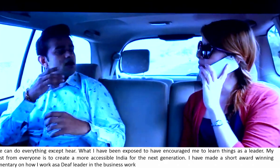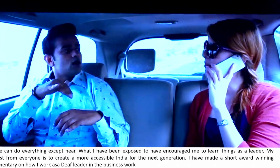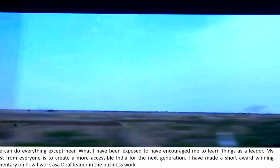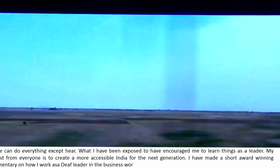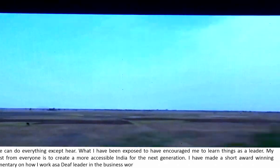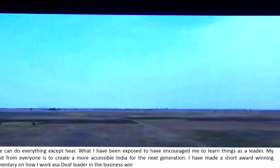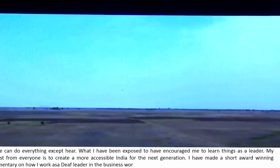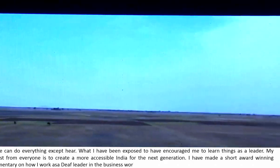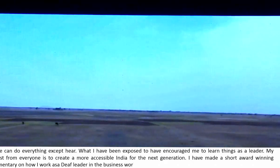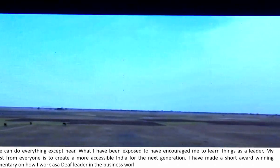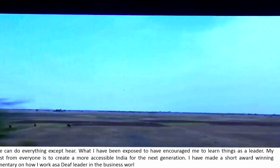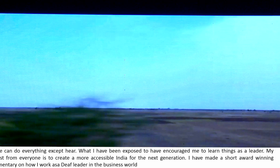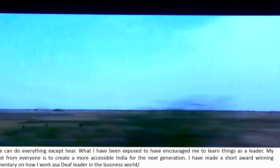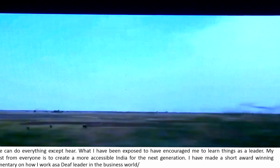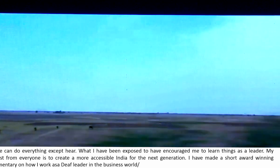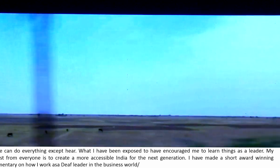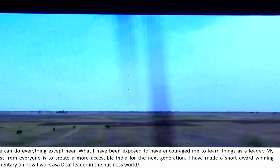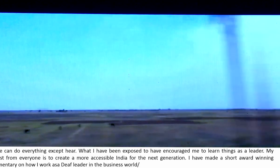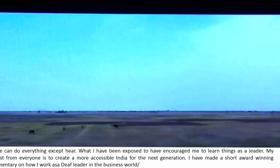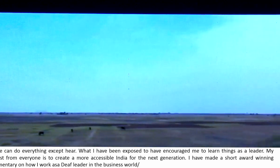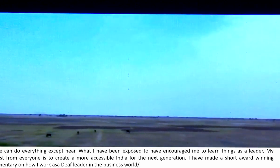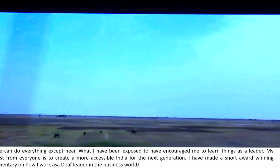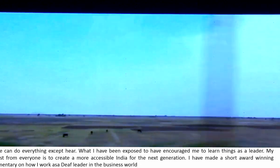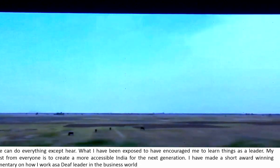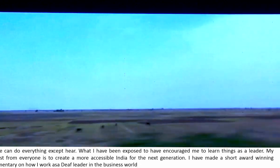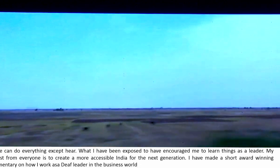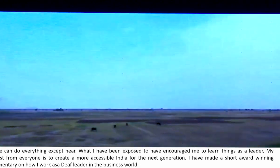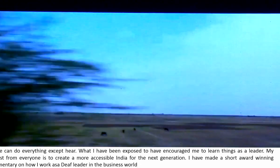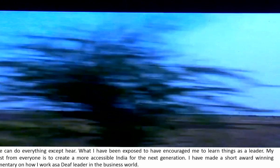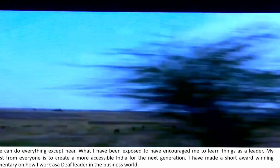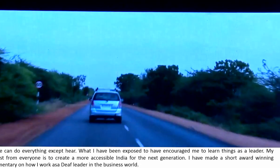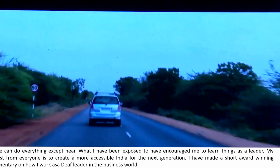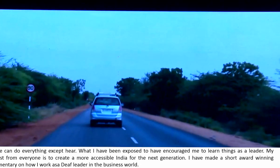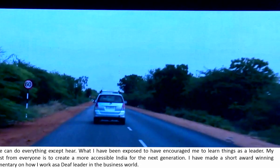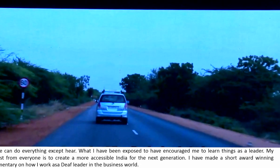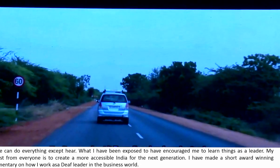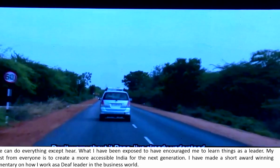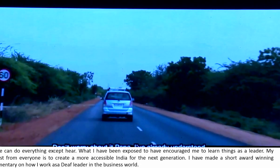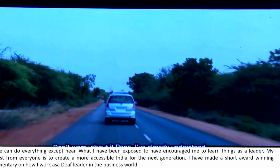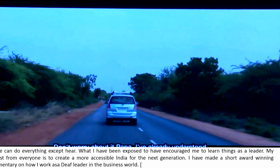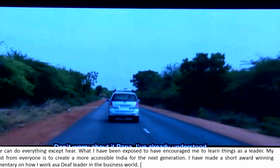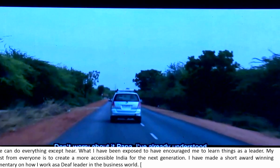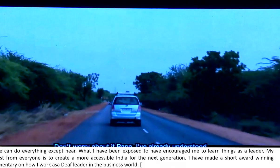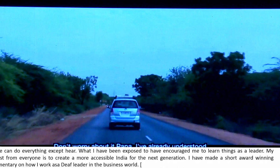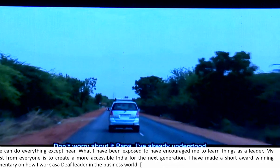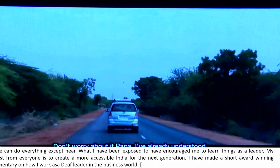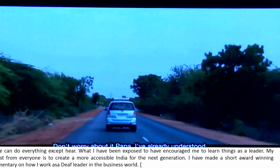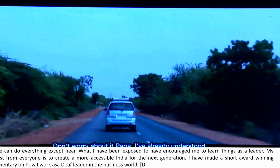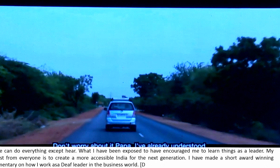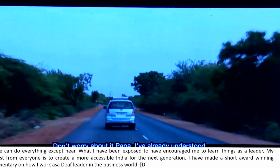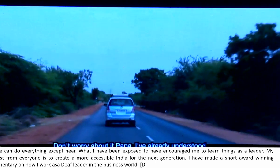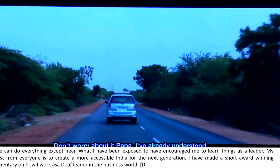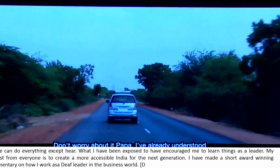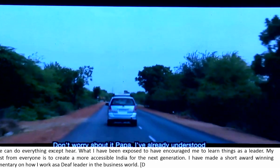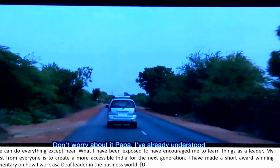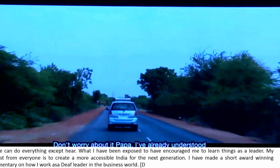Hello, Papa. How are you? I'm on my way to the Coda factory now. Papa, don't worry about it. I've already understood